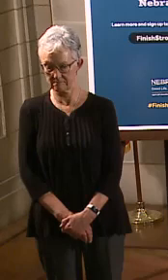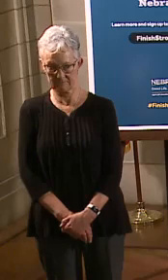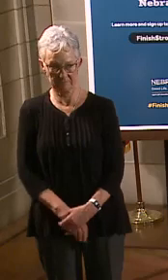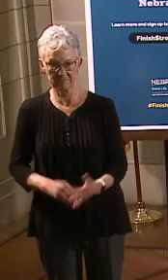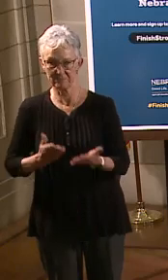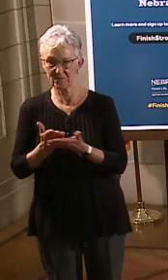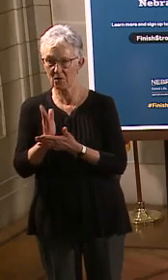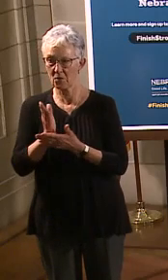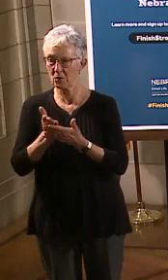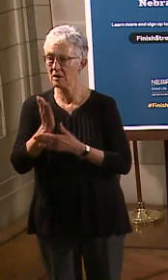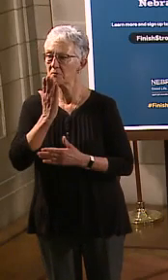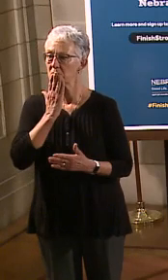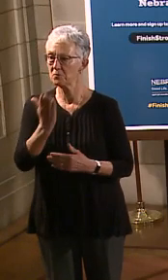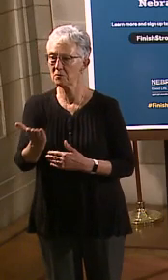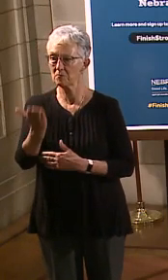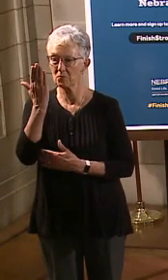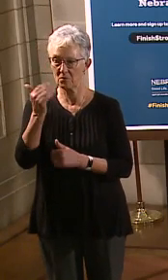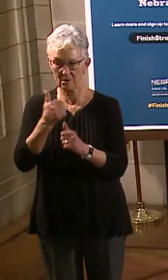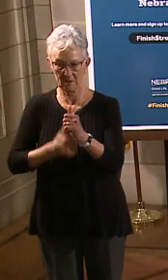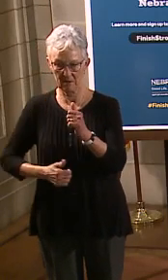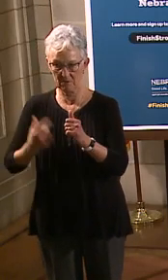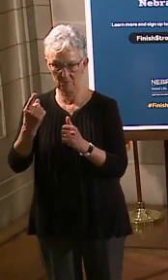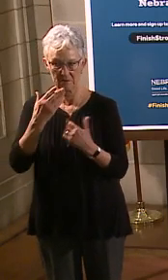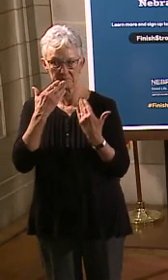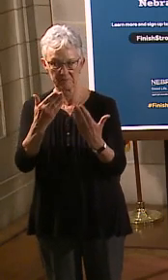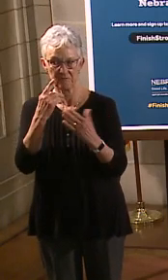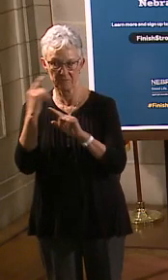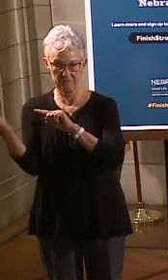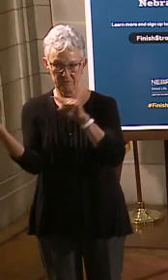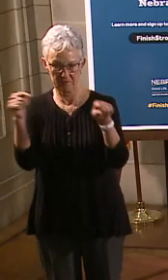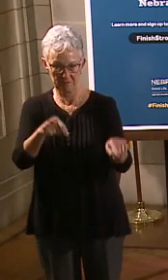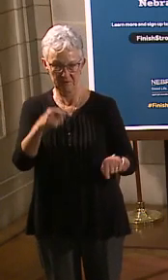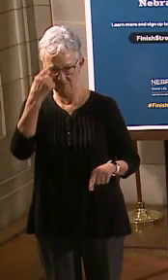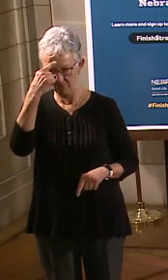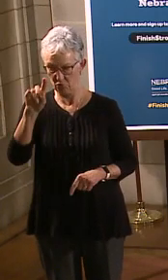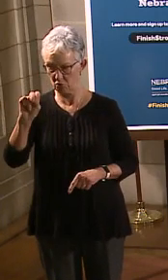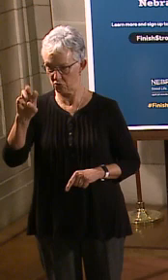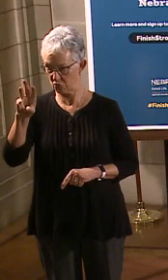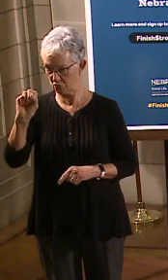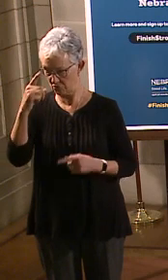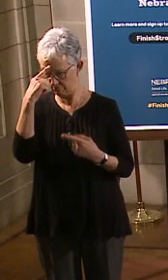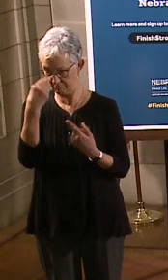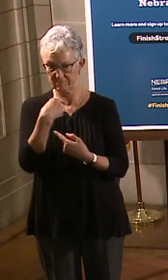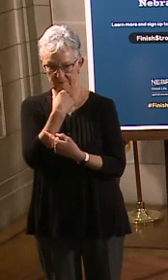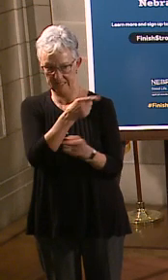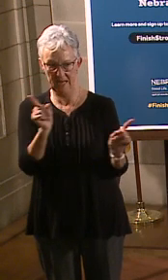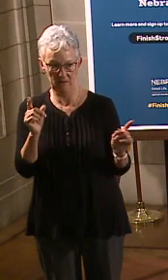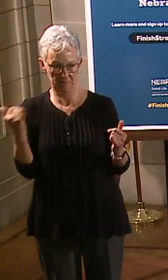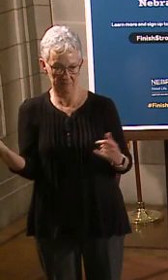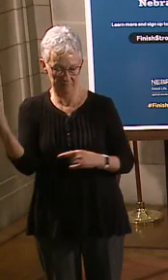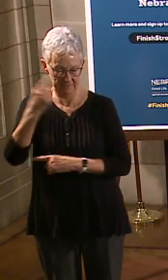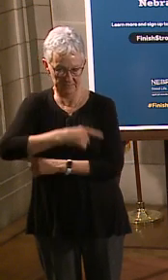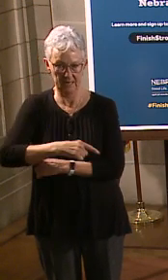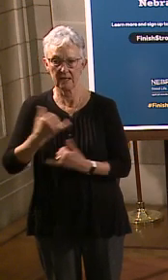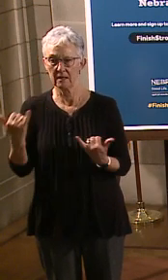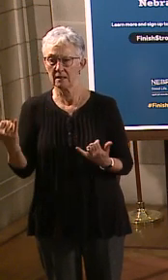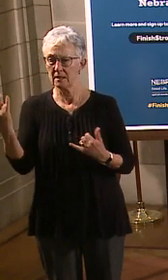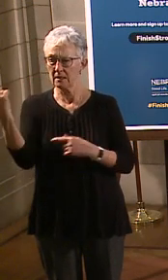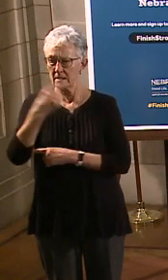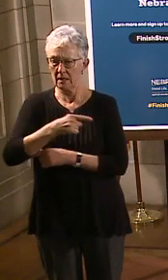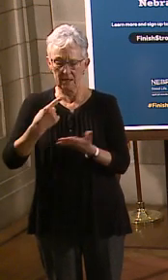All right, good morning, everybody. Thank you for joining us for our press briefing here. Today, we're going to cover a couple of different topics with regard to the